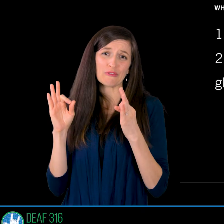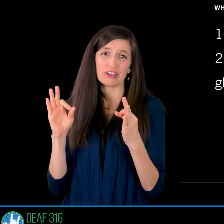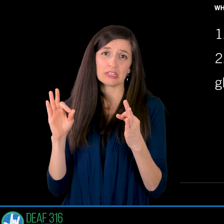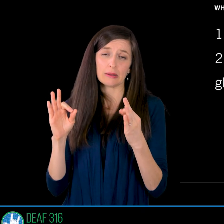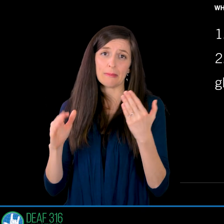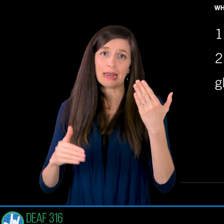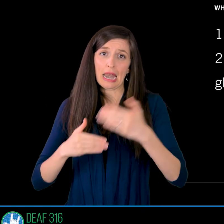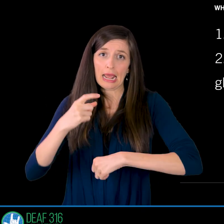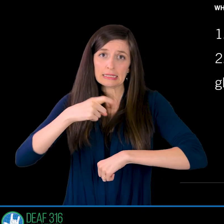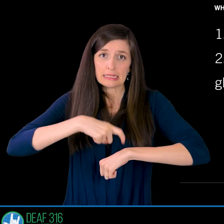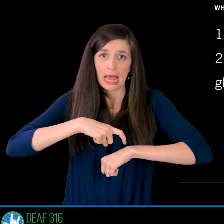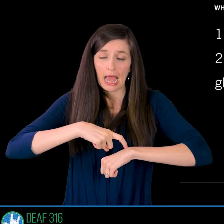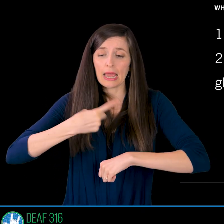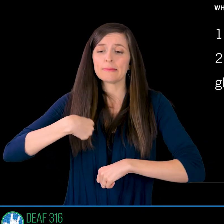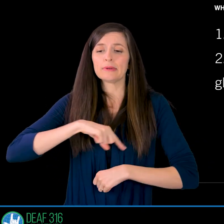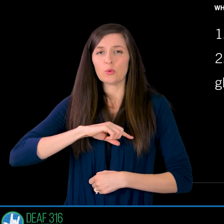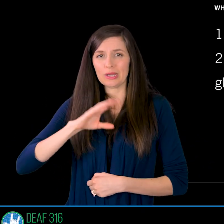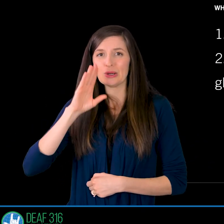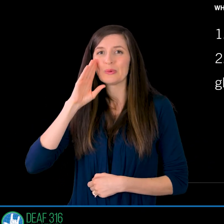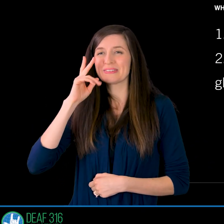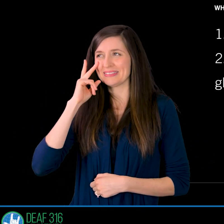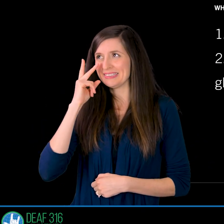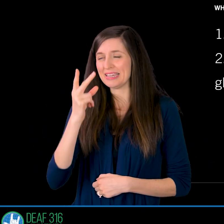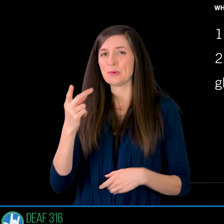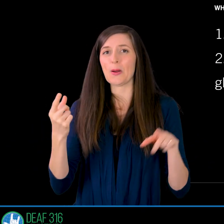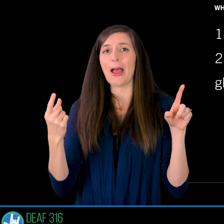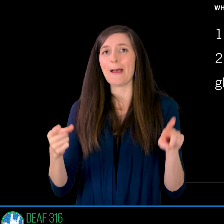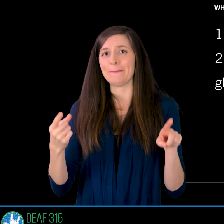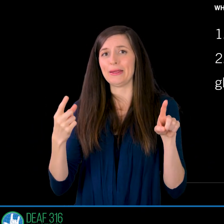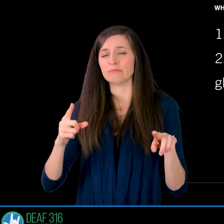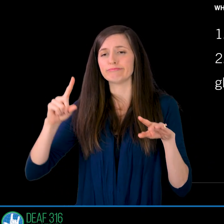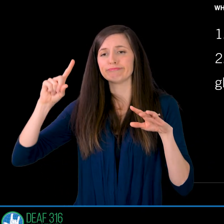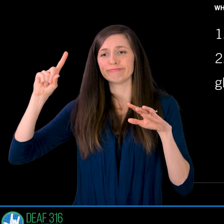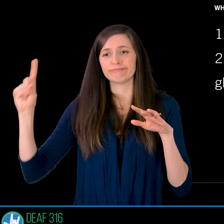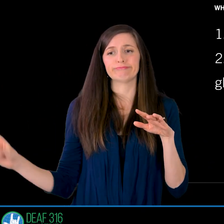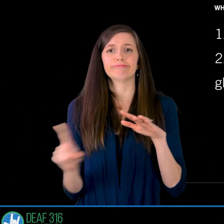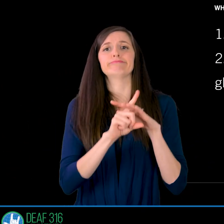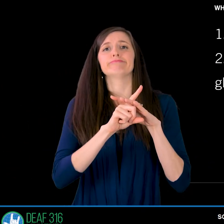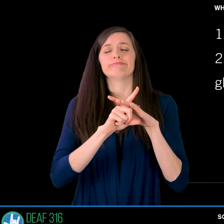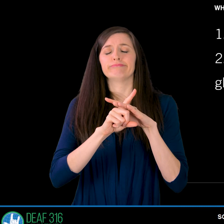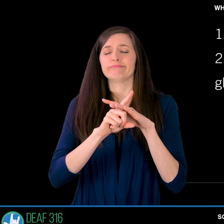now, next time we will see what dreadful thing